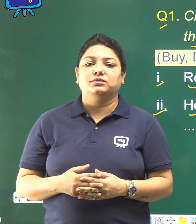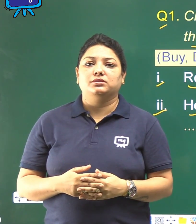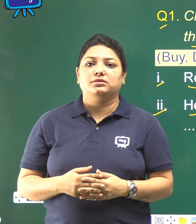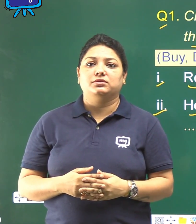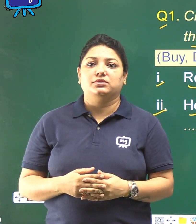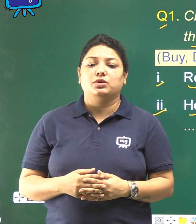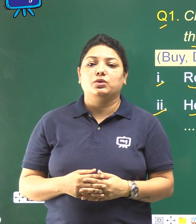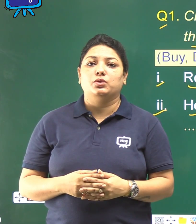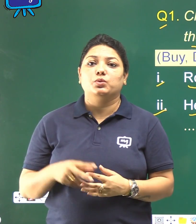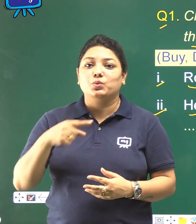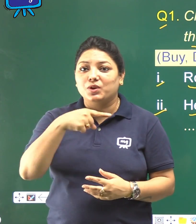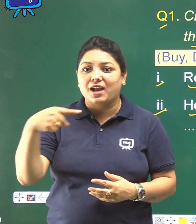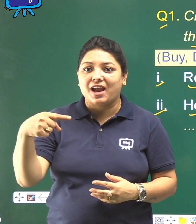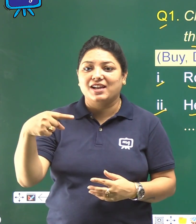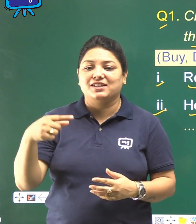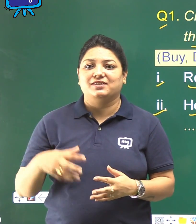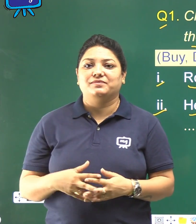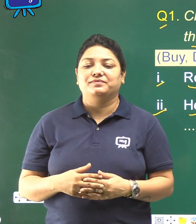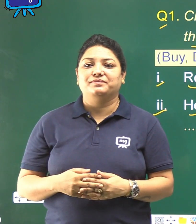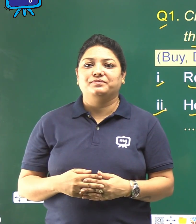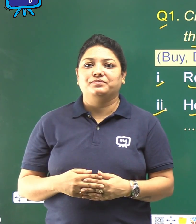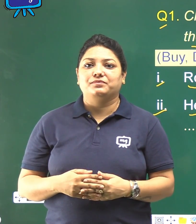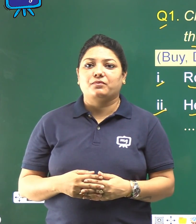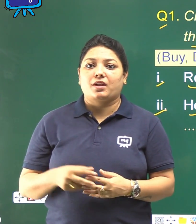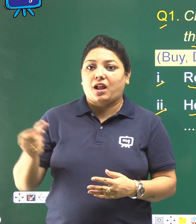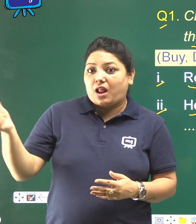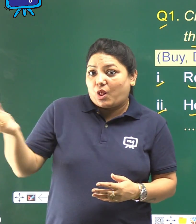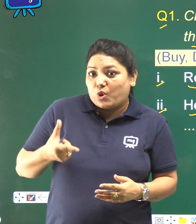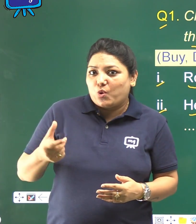to dash a new car.